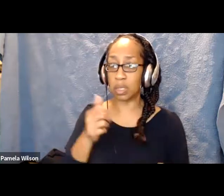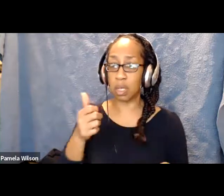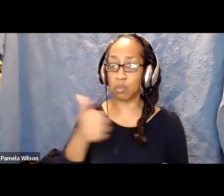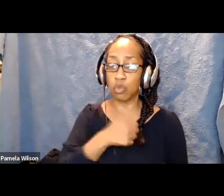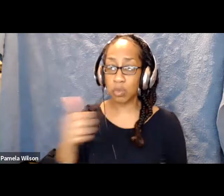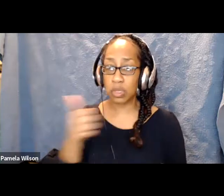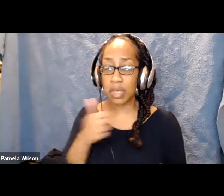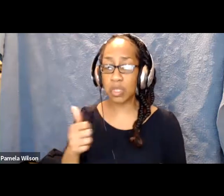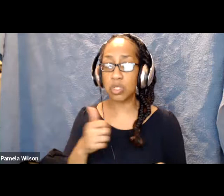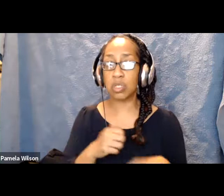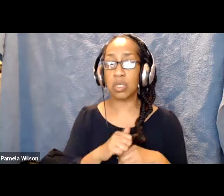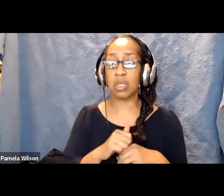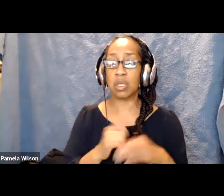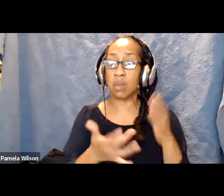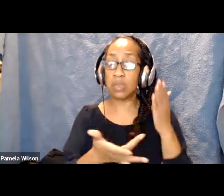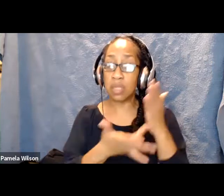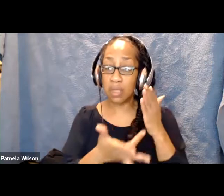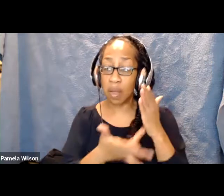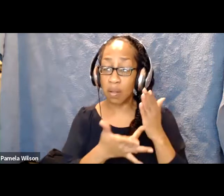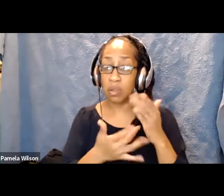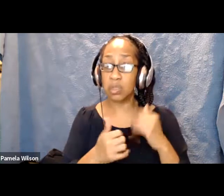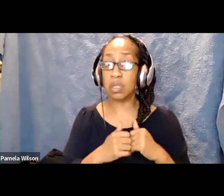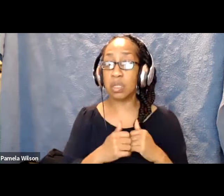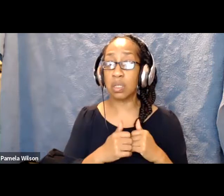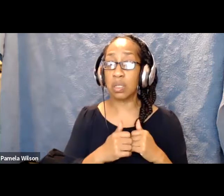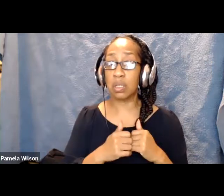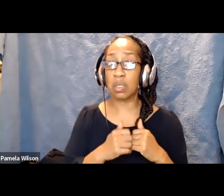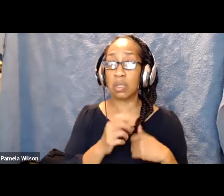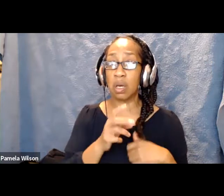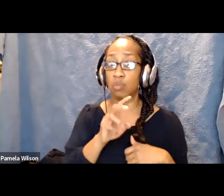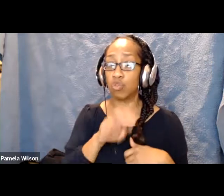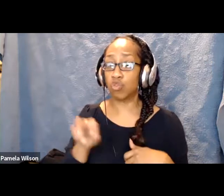rehabilitation technology, travel training,